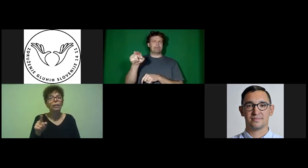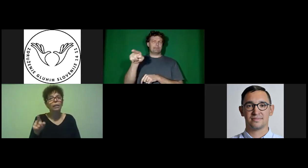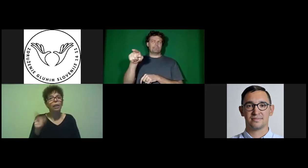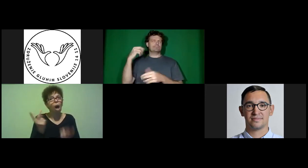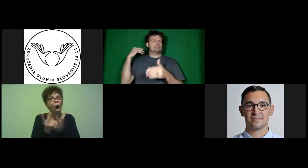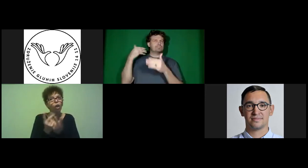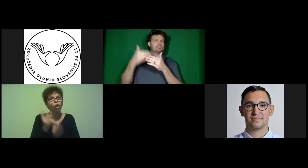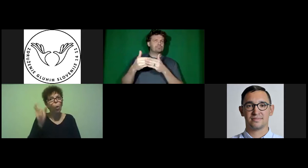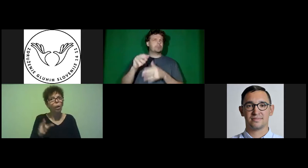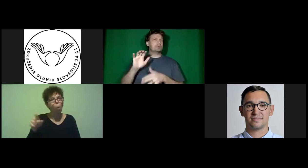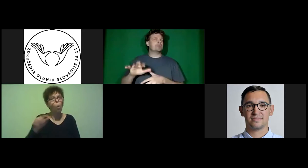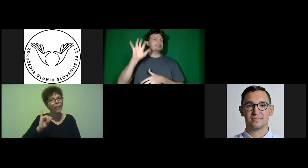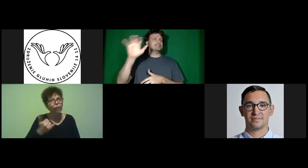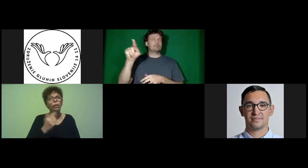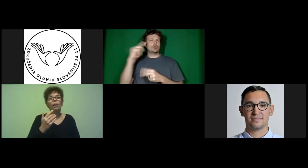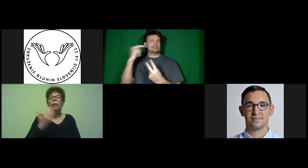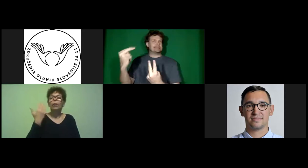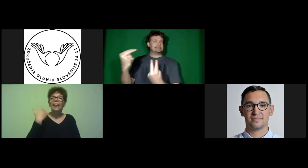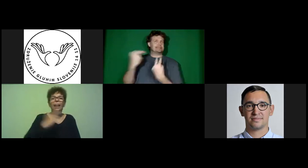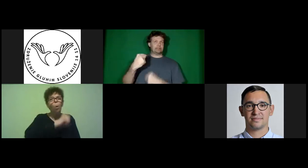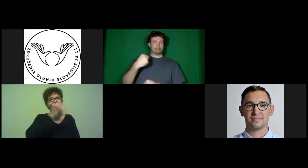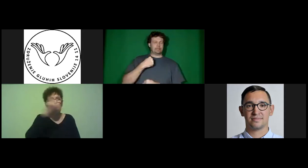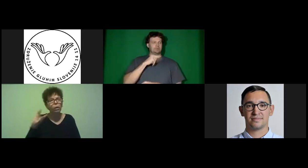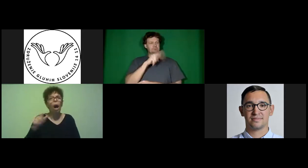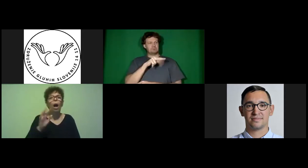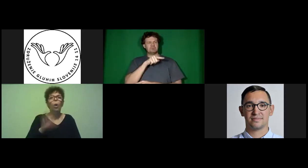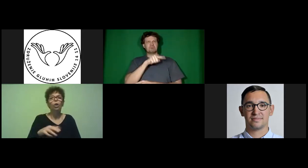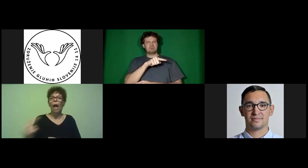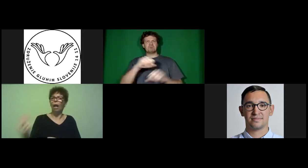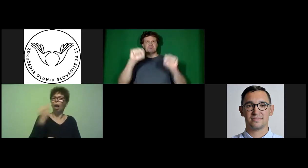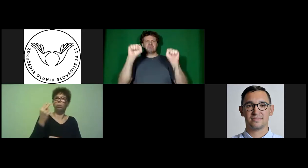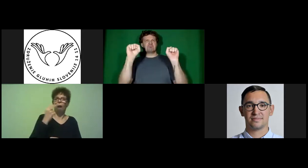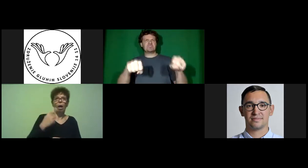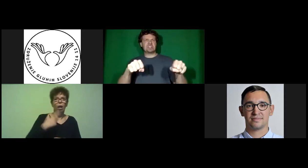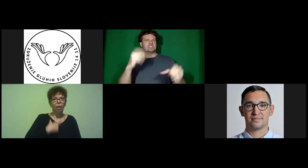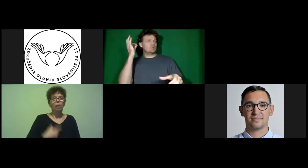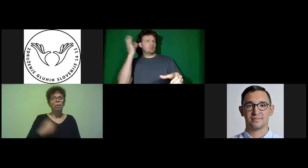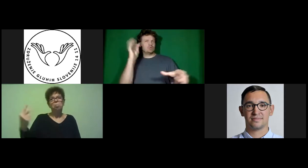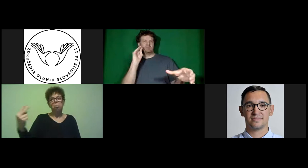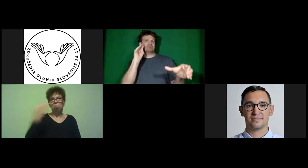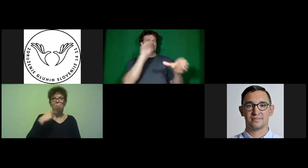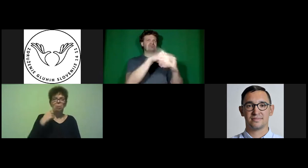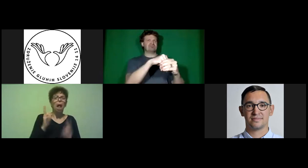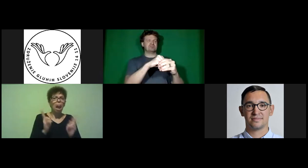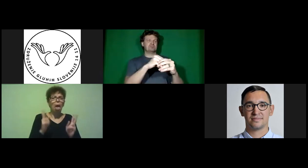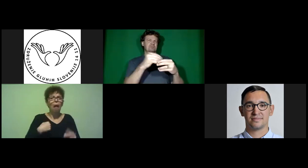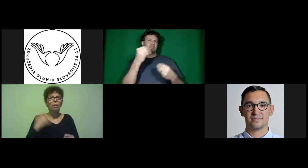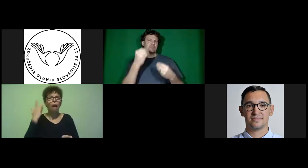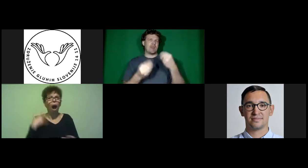Then there was another guy, my deaf coach, who saw me play